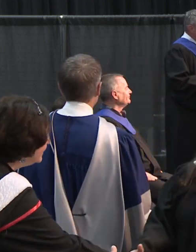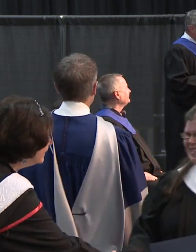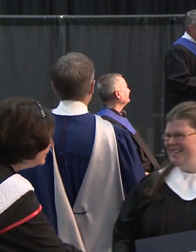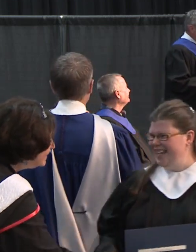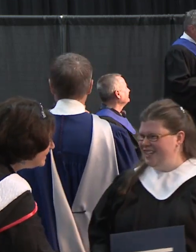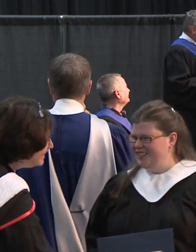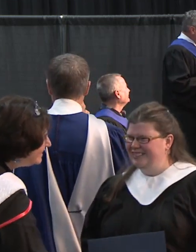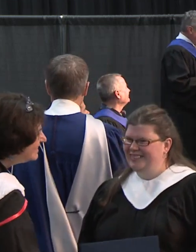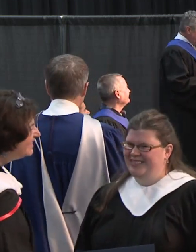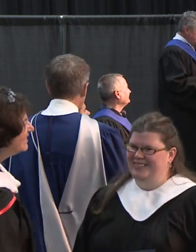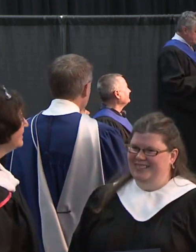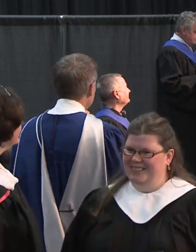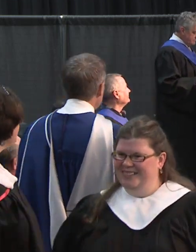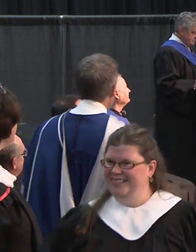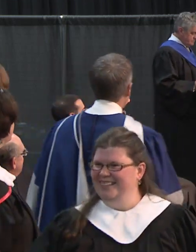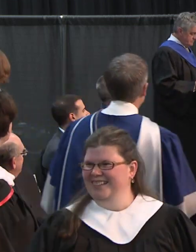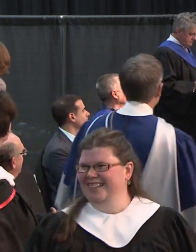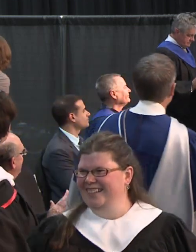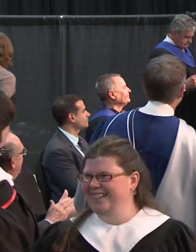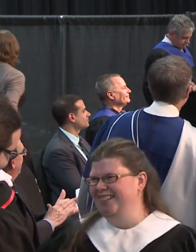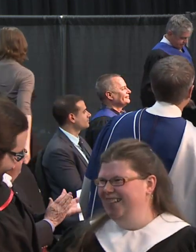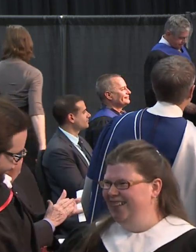Taylor T-Bone.